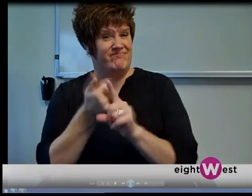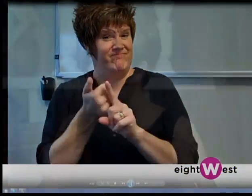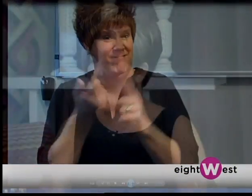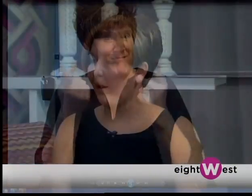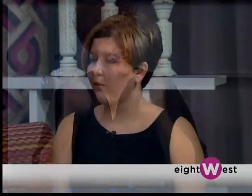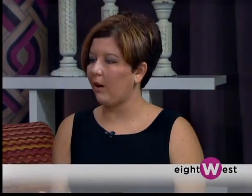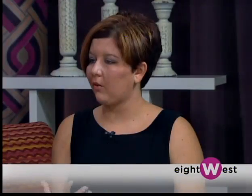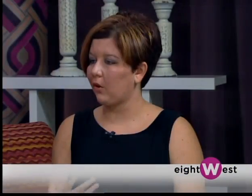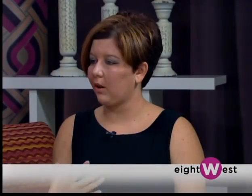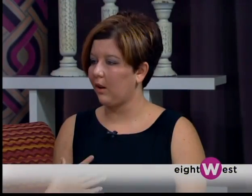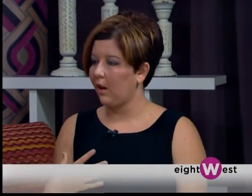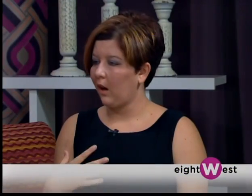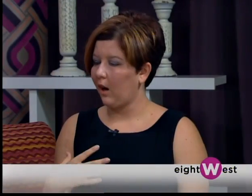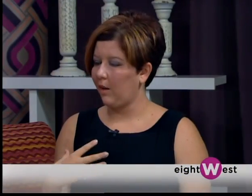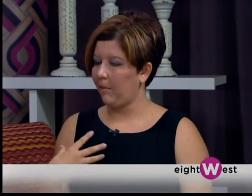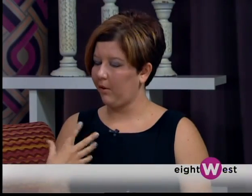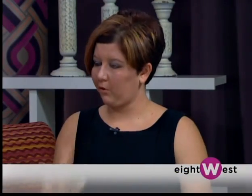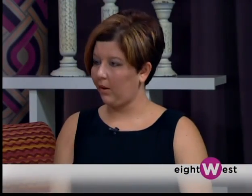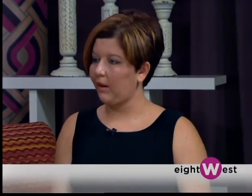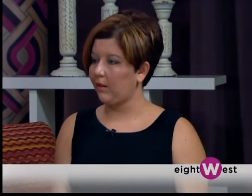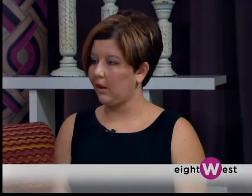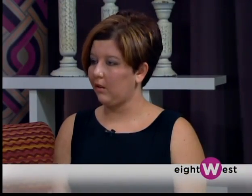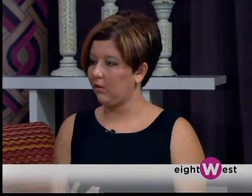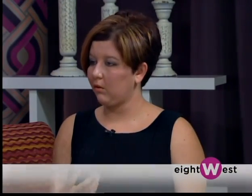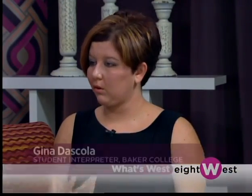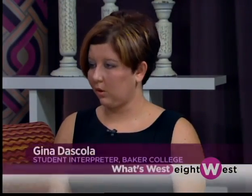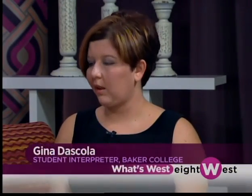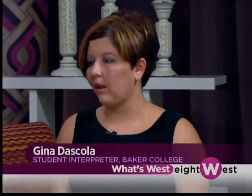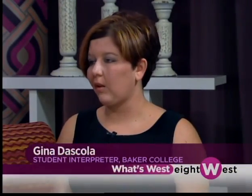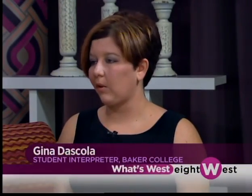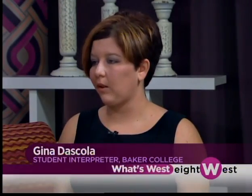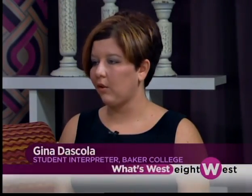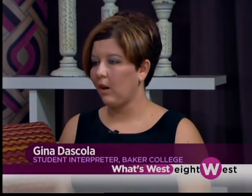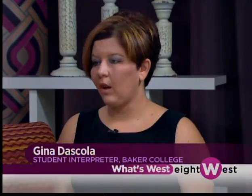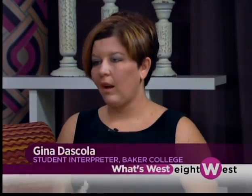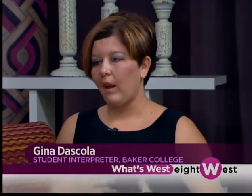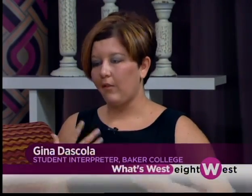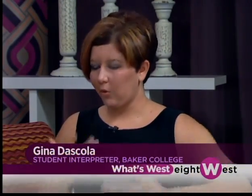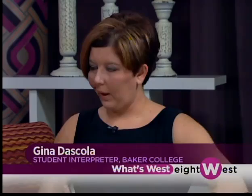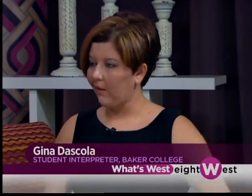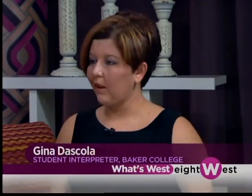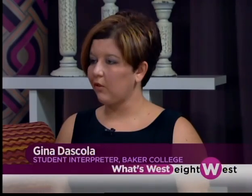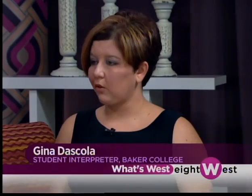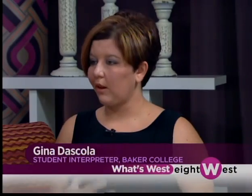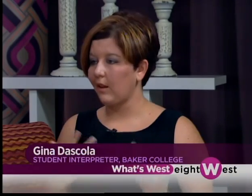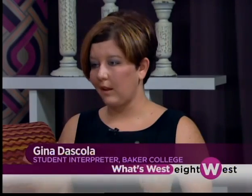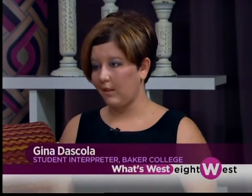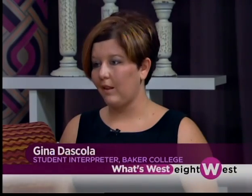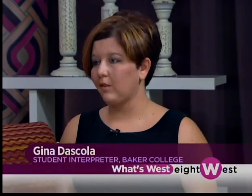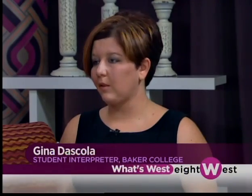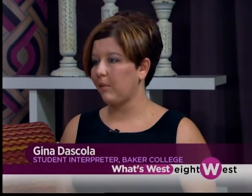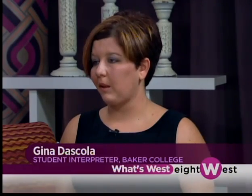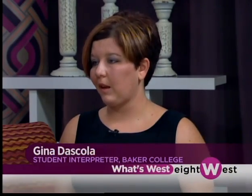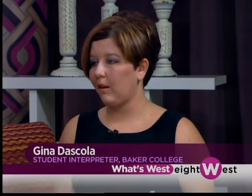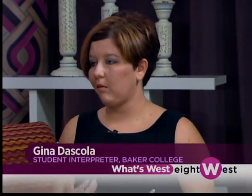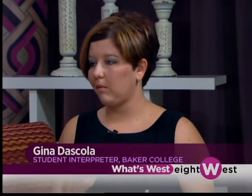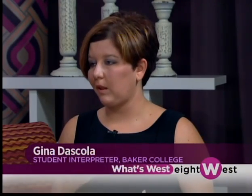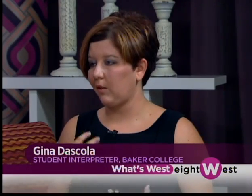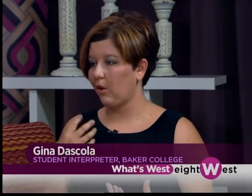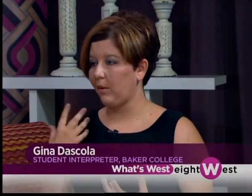maybe a background or a strength in learning language. If you have that strength, ASL is something that, even though